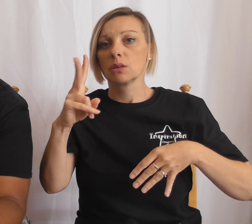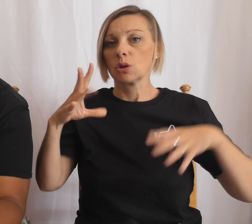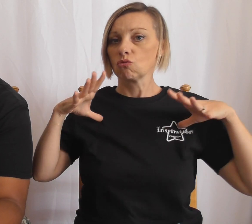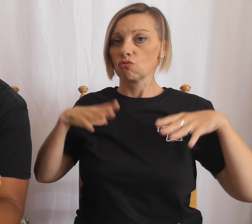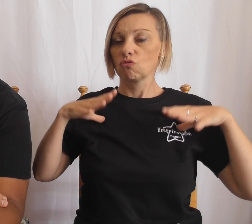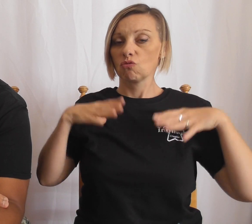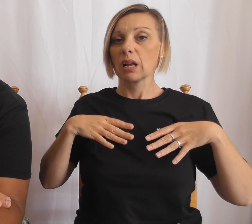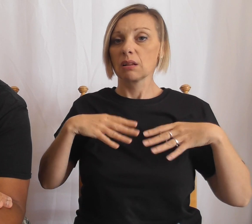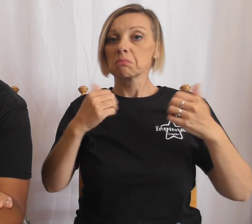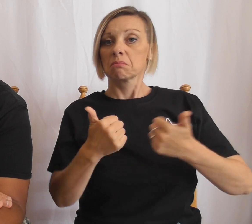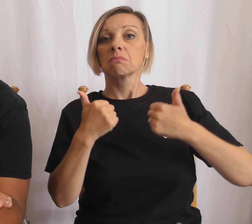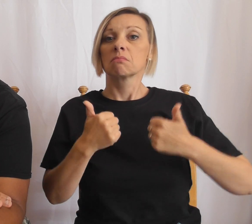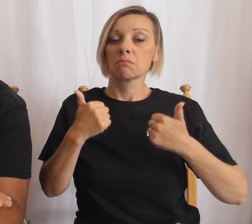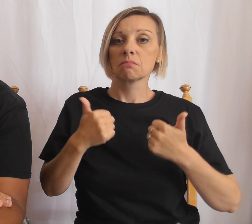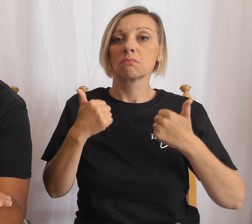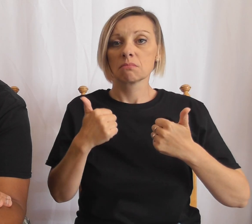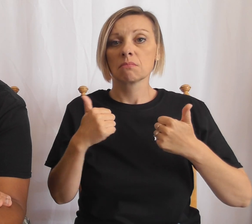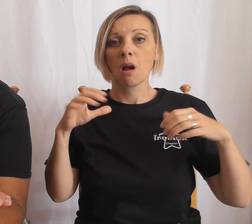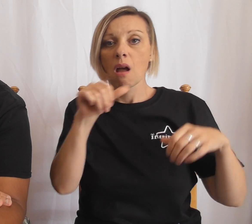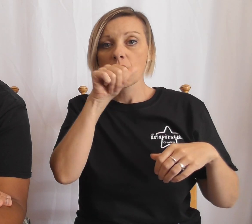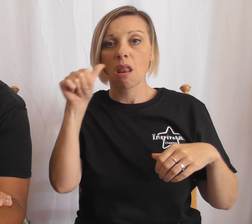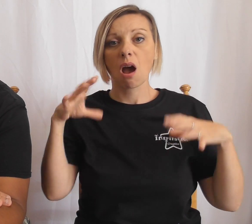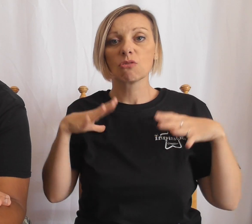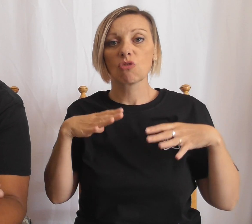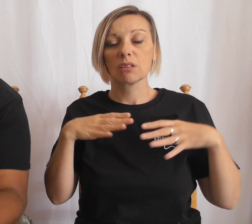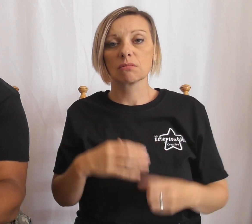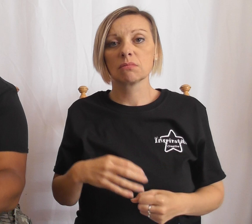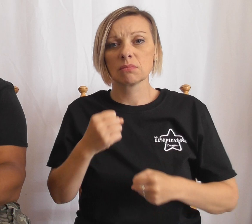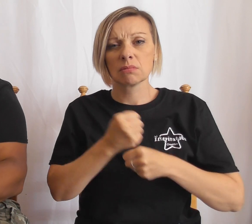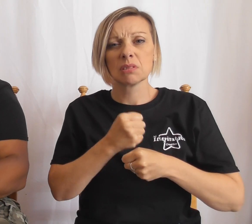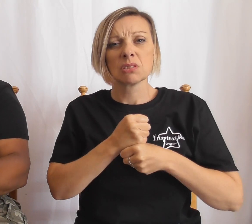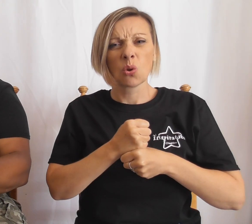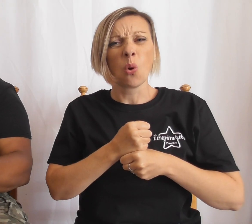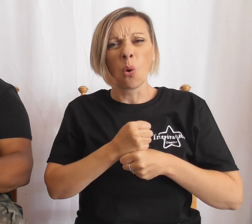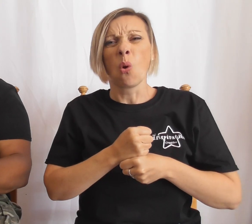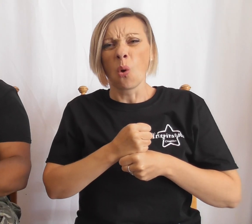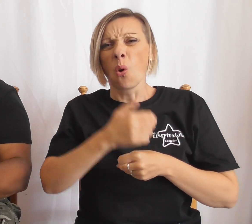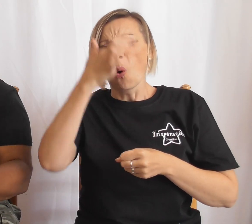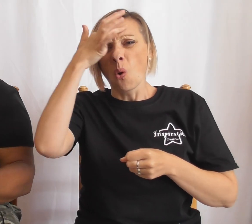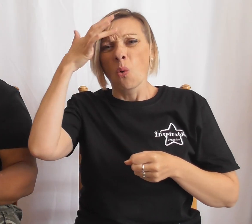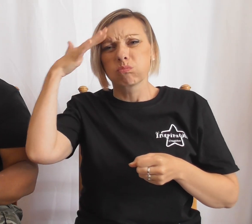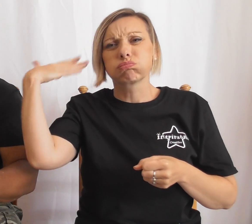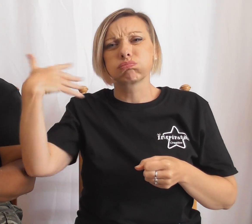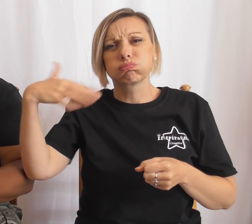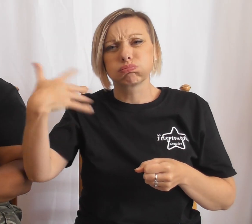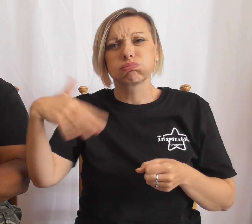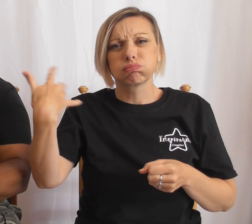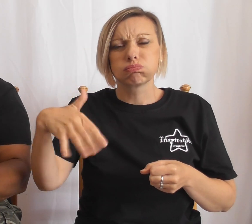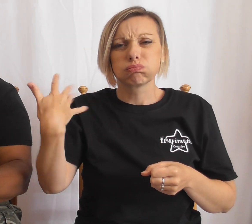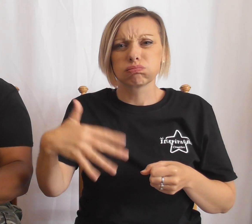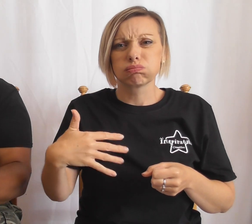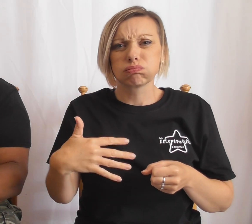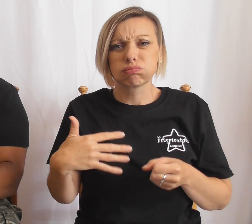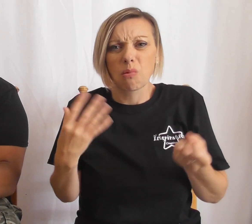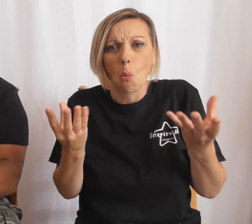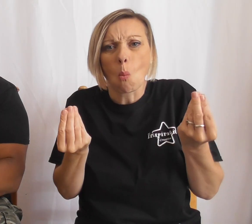having a nice rest. And George is he feels very sweaty and hot. And when